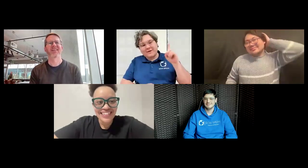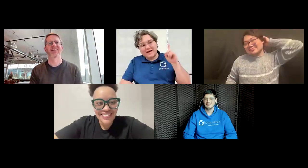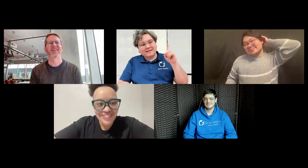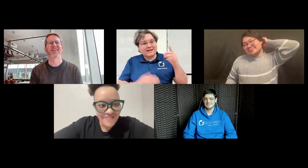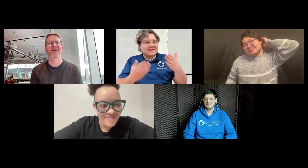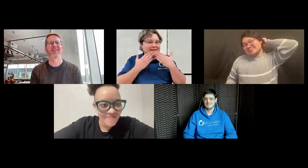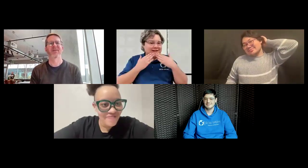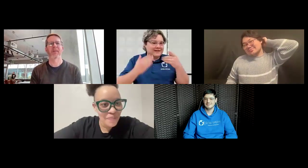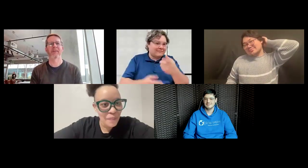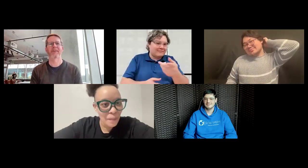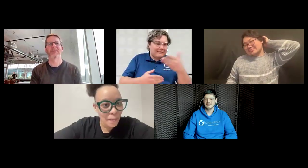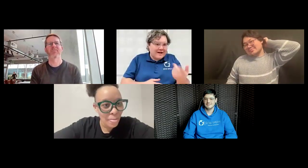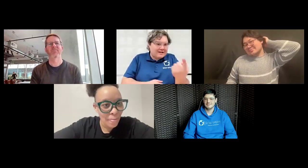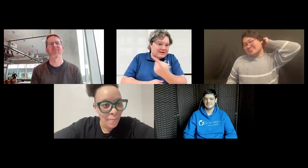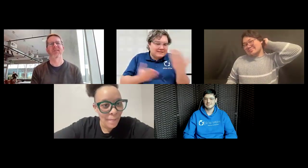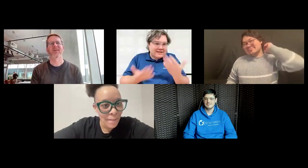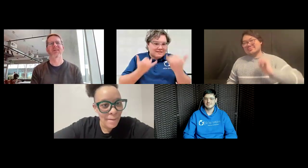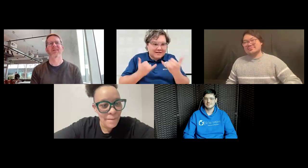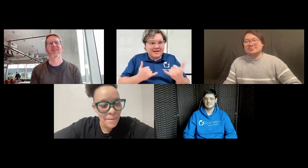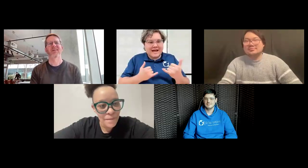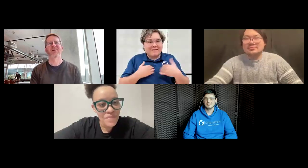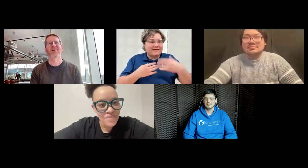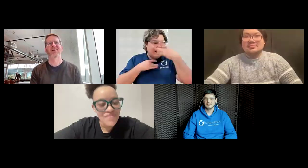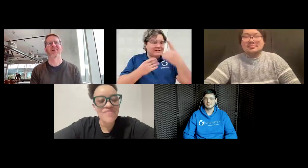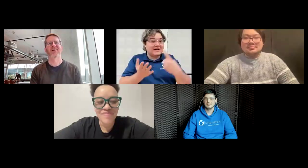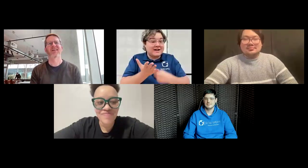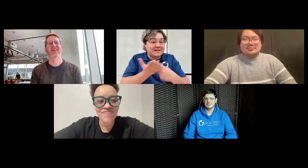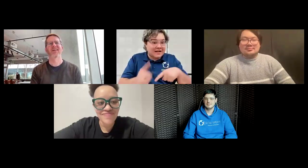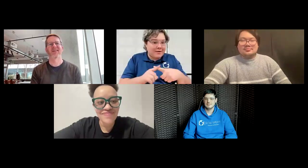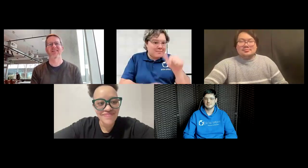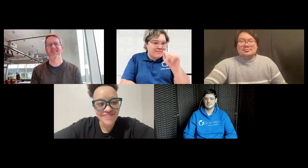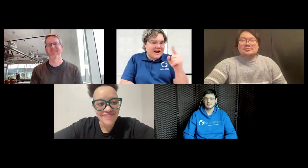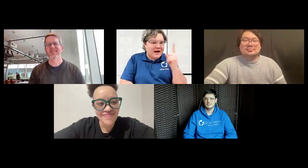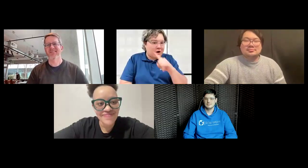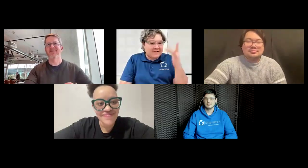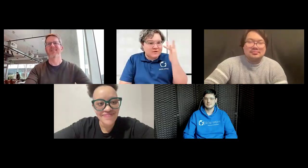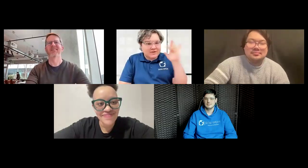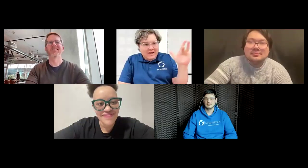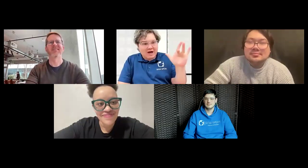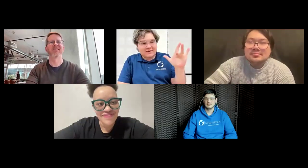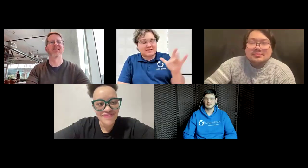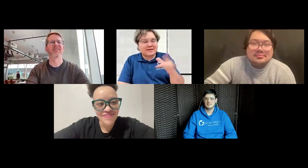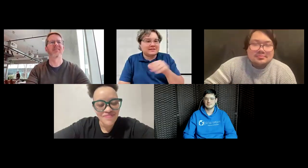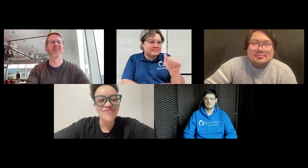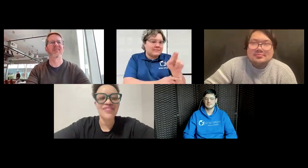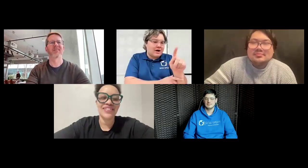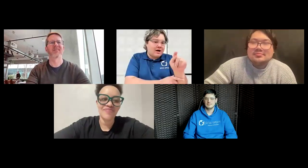Hello, everyone. Thank you for having us here today. It will be a fascinating discussion about